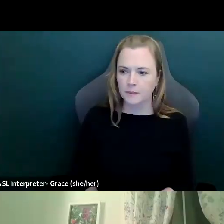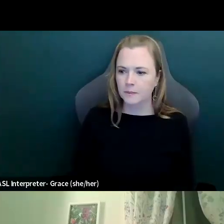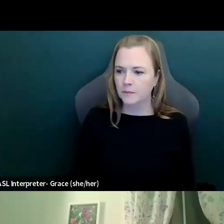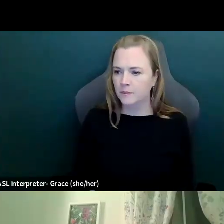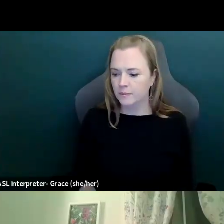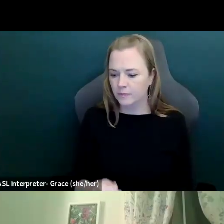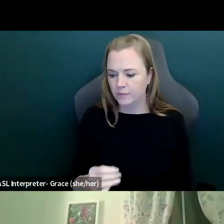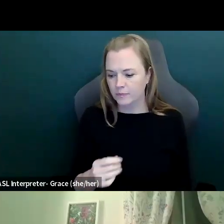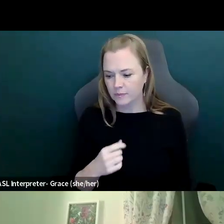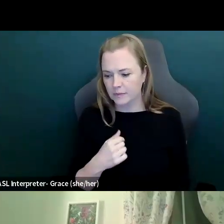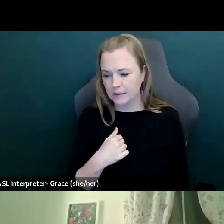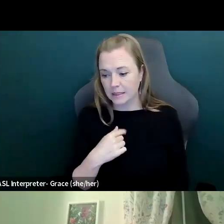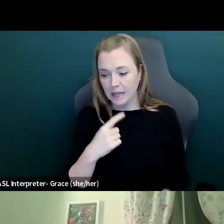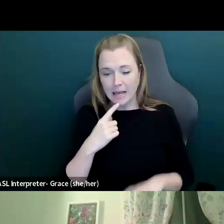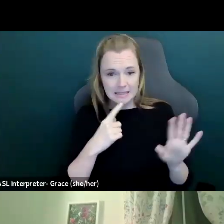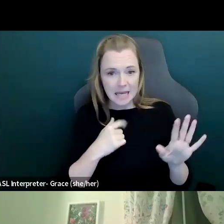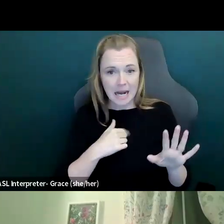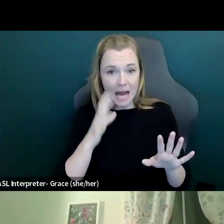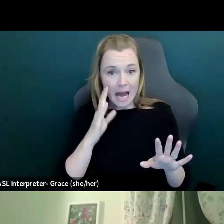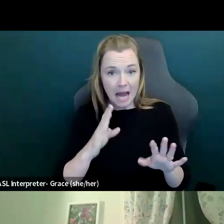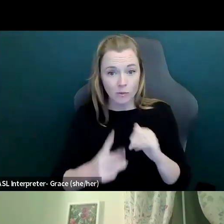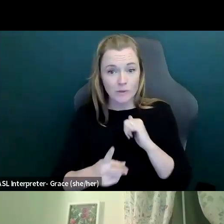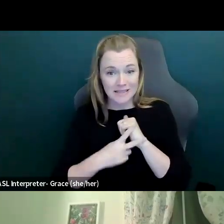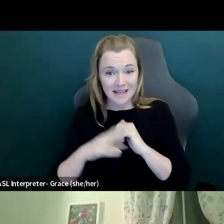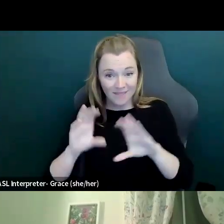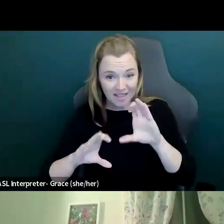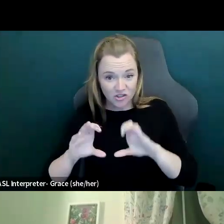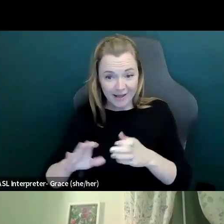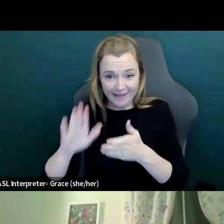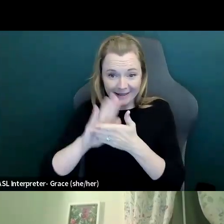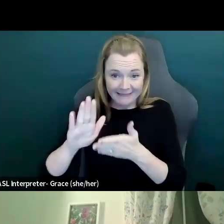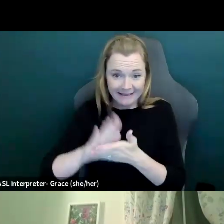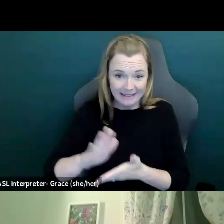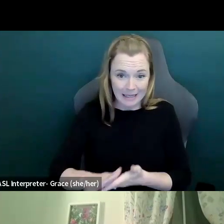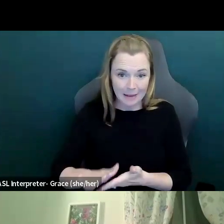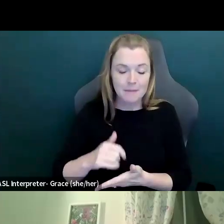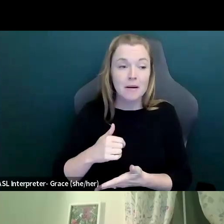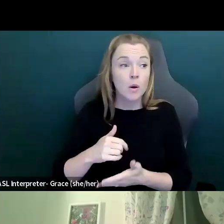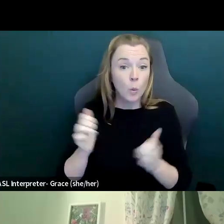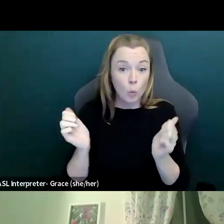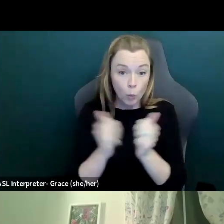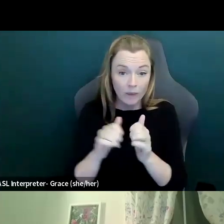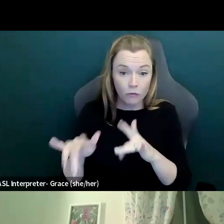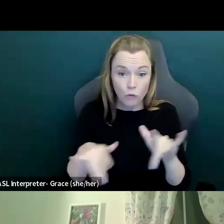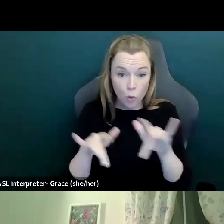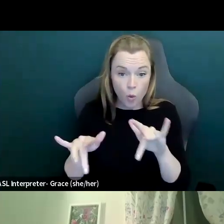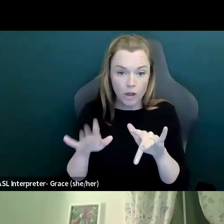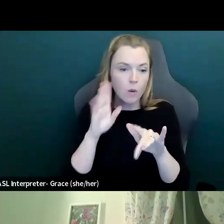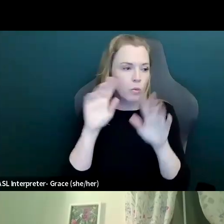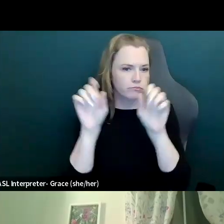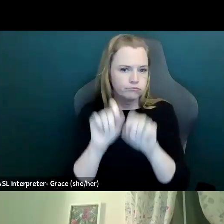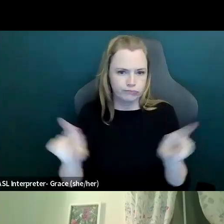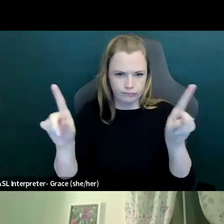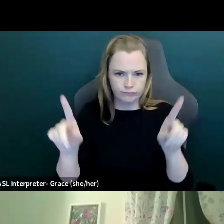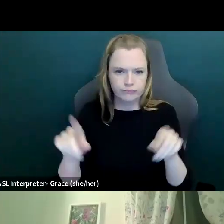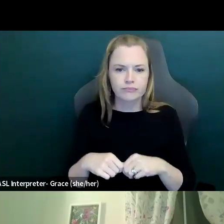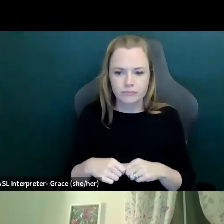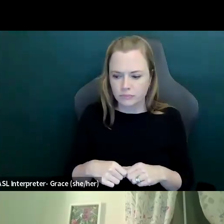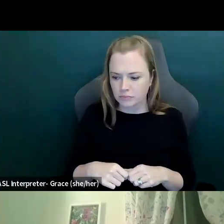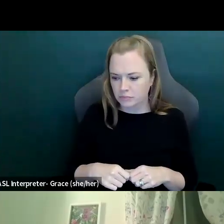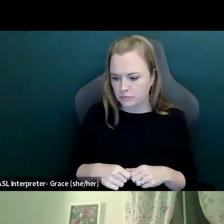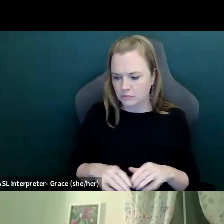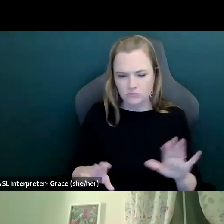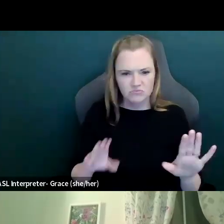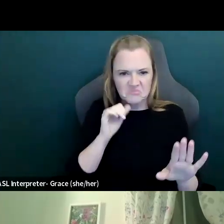going to save the chat, clean it up, and then I will send it out with the recording. once the recording is done. So don't worry